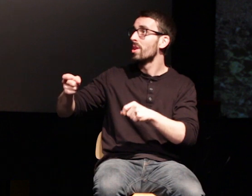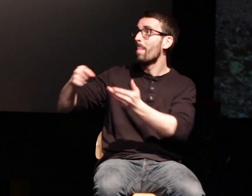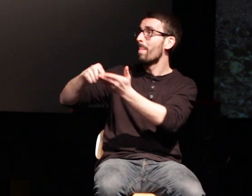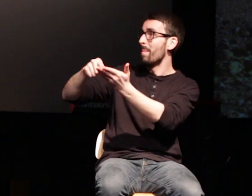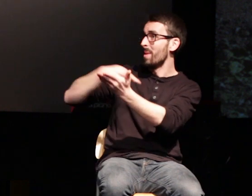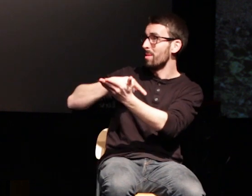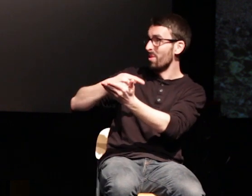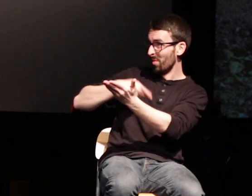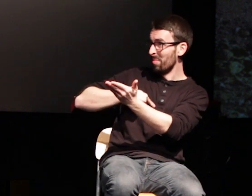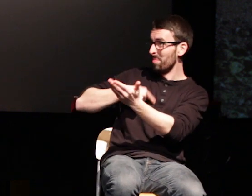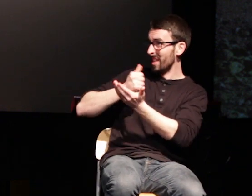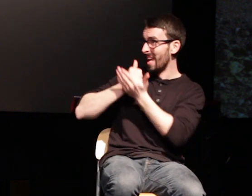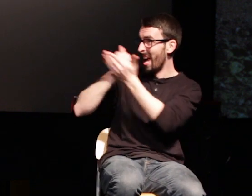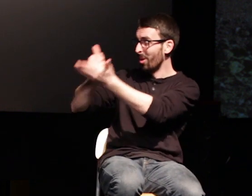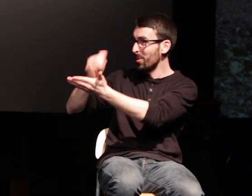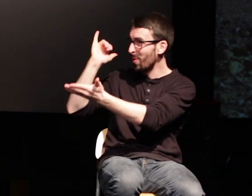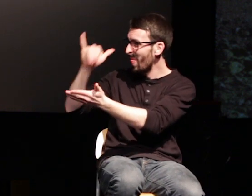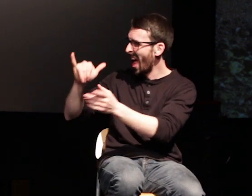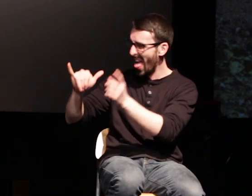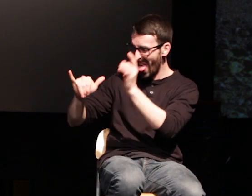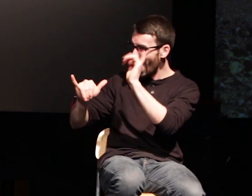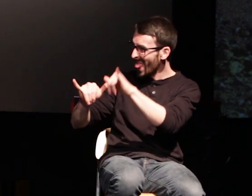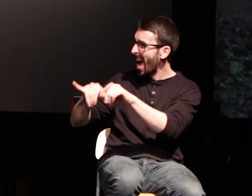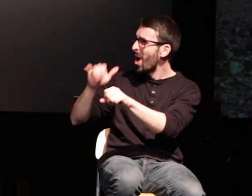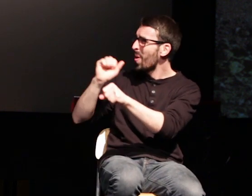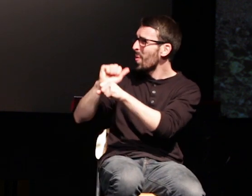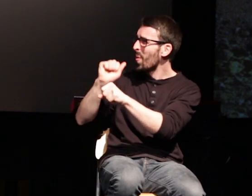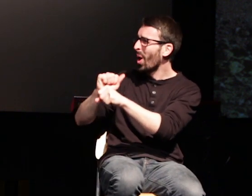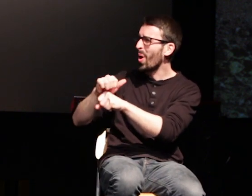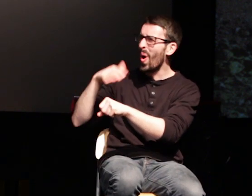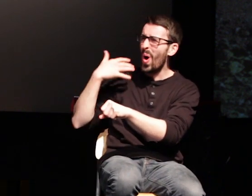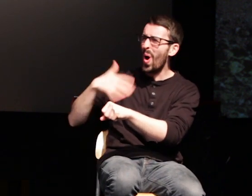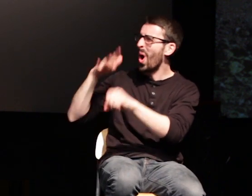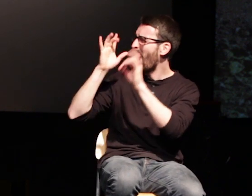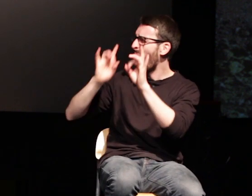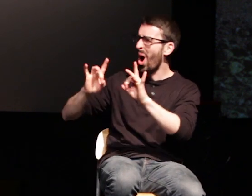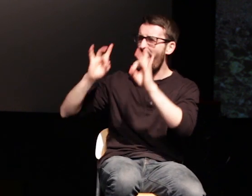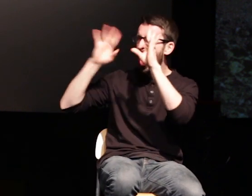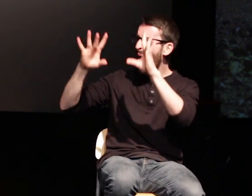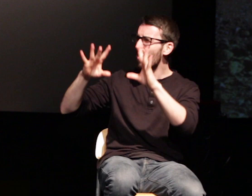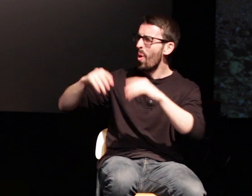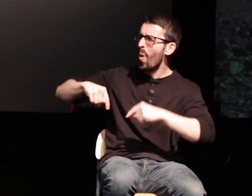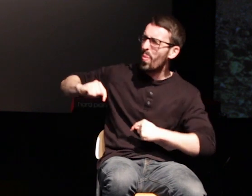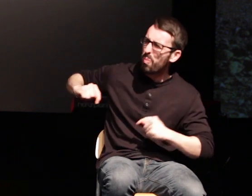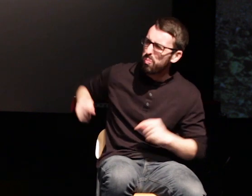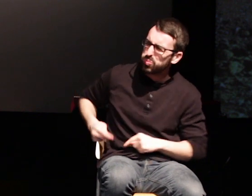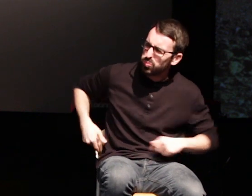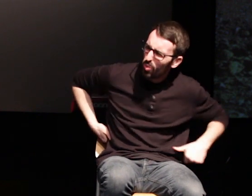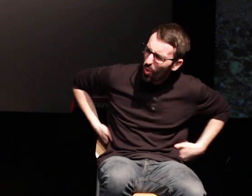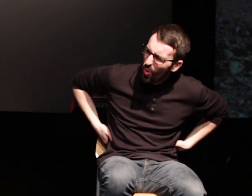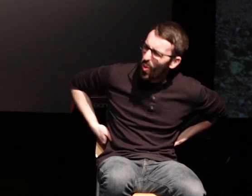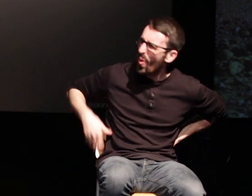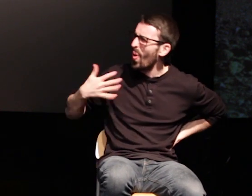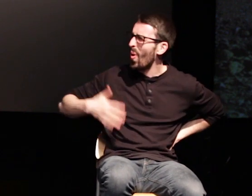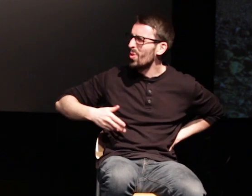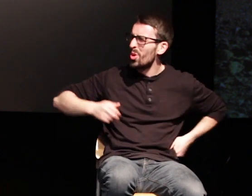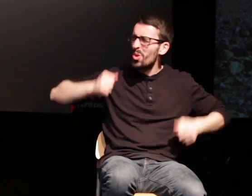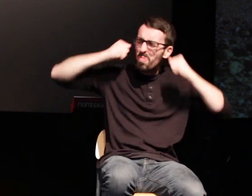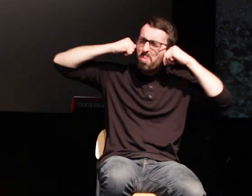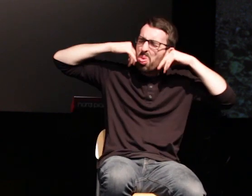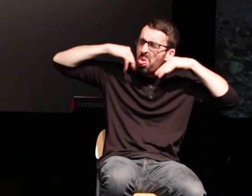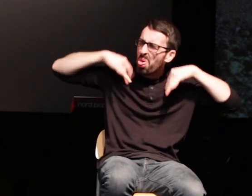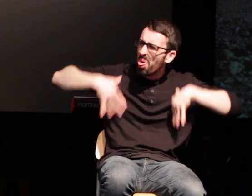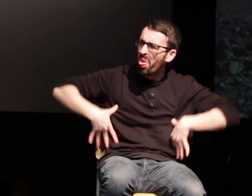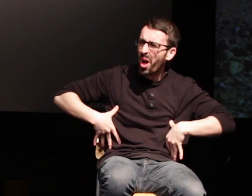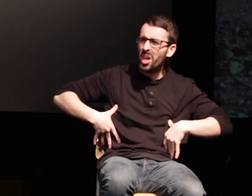for you. That sounds horrible. I mean, it sounds back-breaking. I mean, you're just out and you're just sweating profusely and your